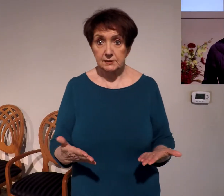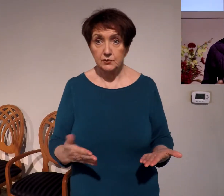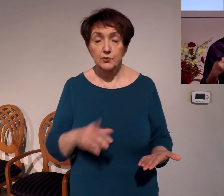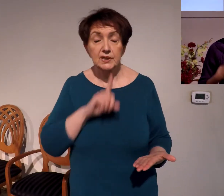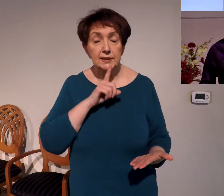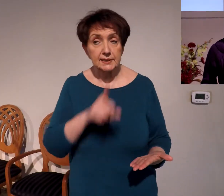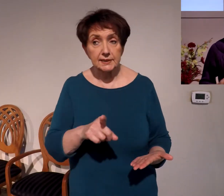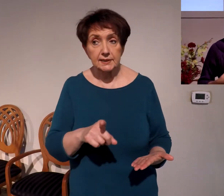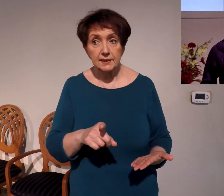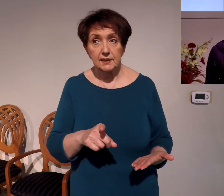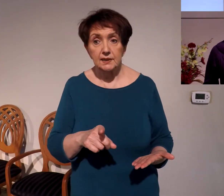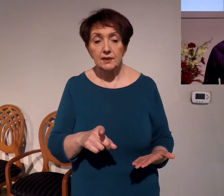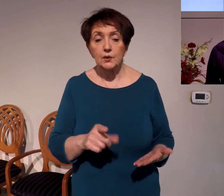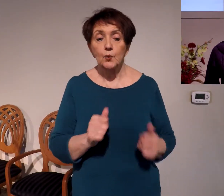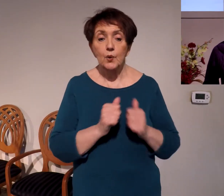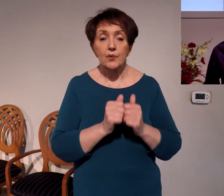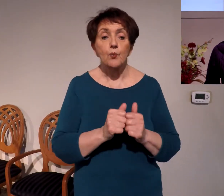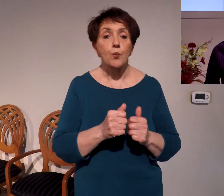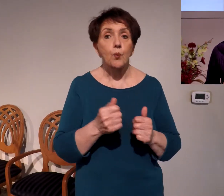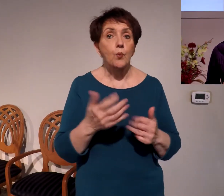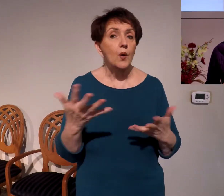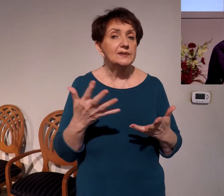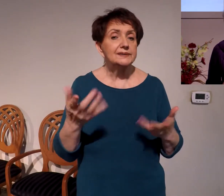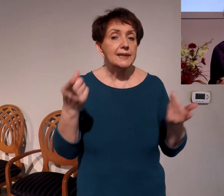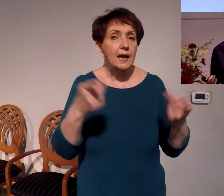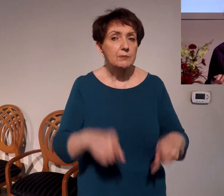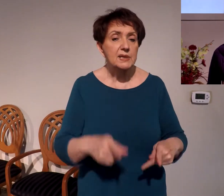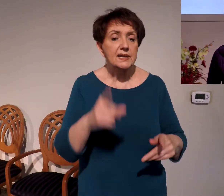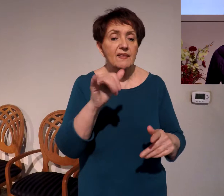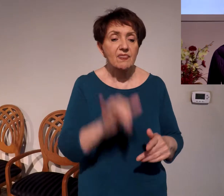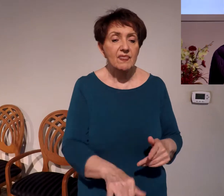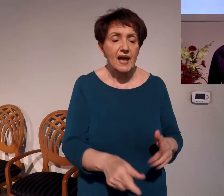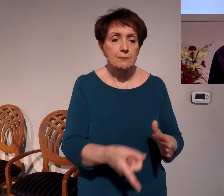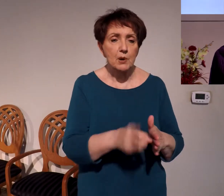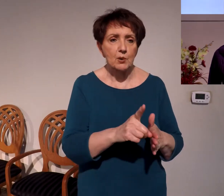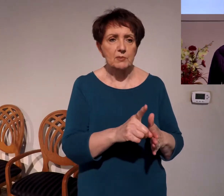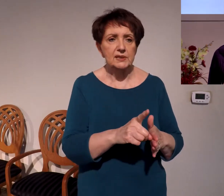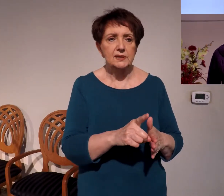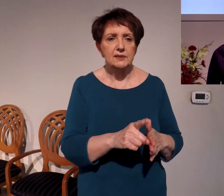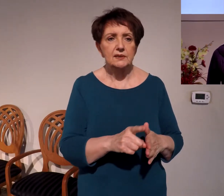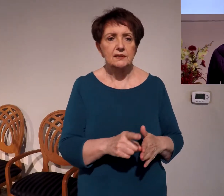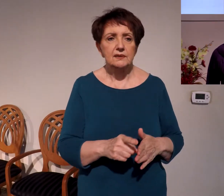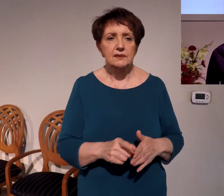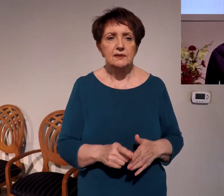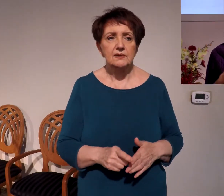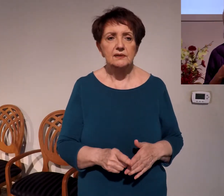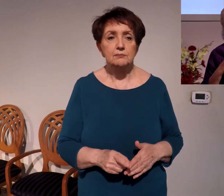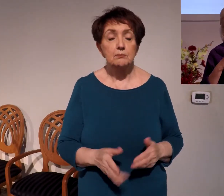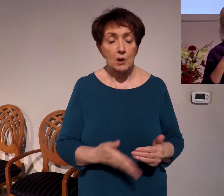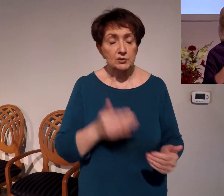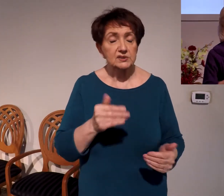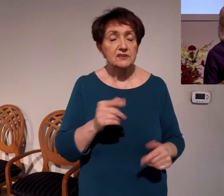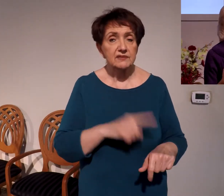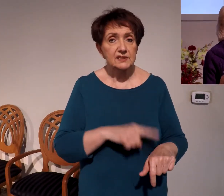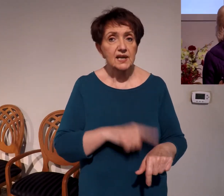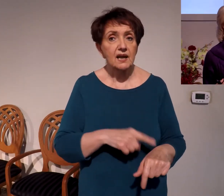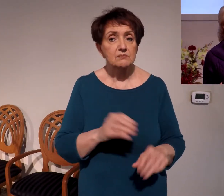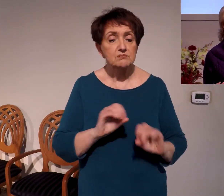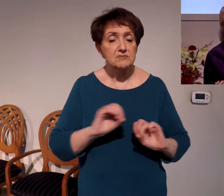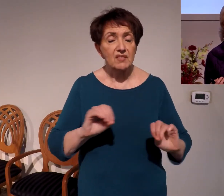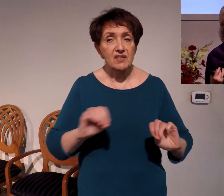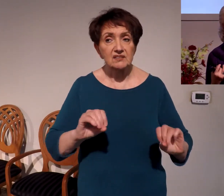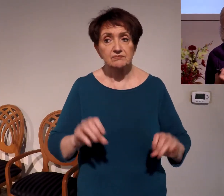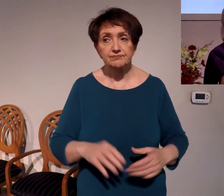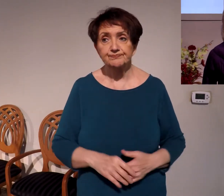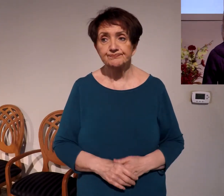really what is happening in the moment, and as I said, 9 times out of 10, nothing. So our